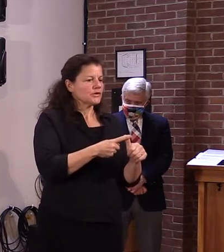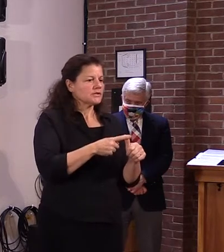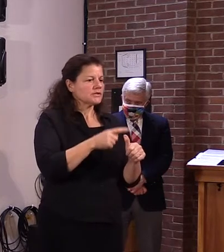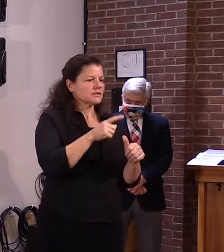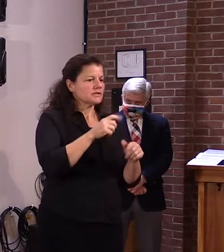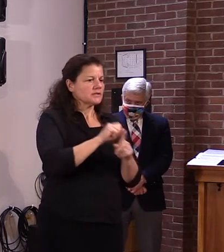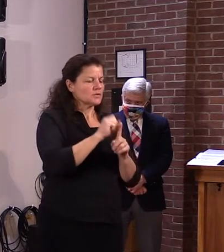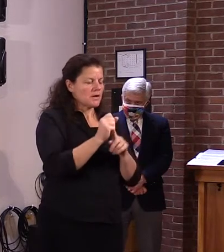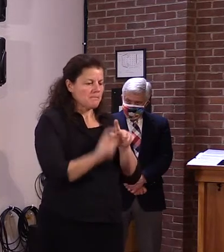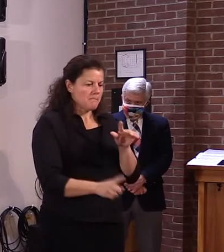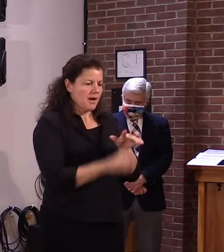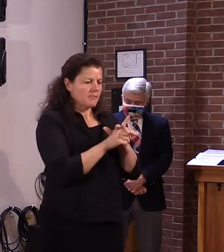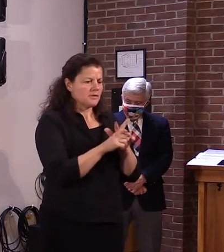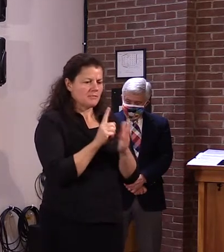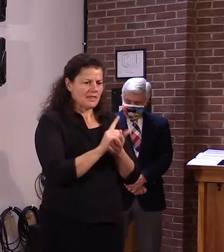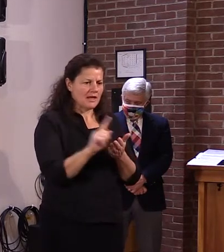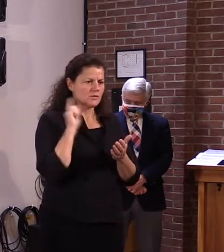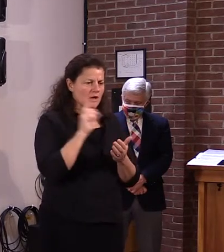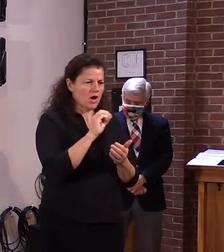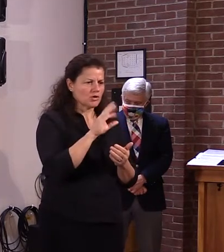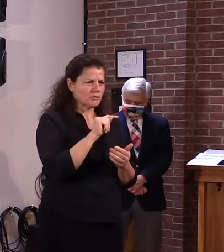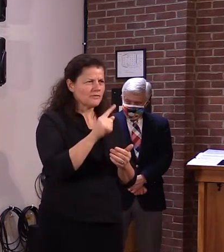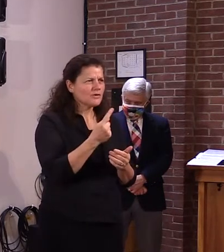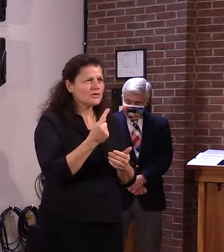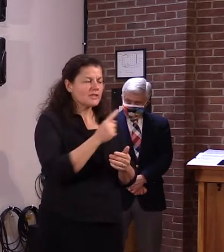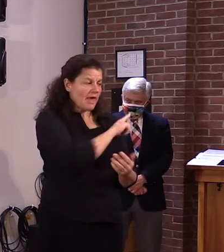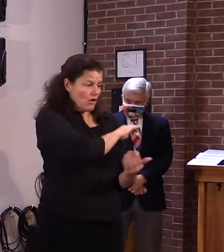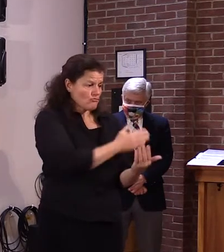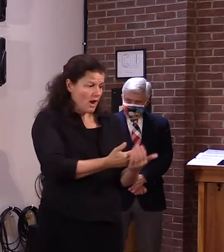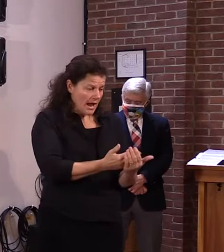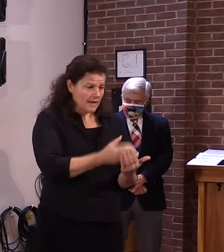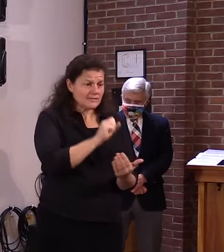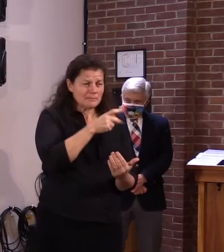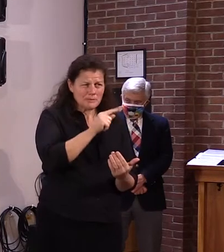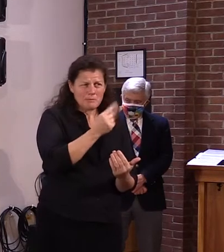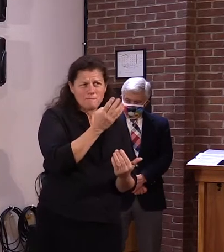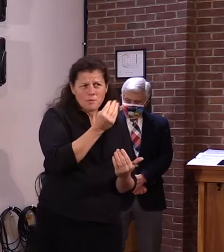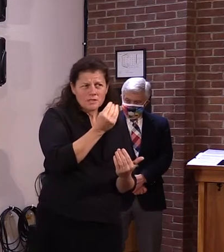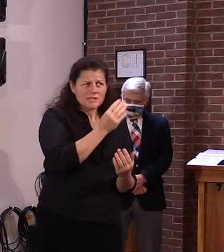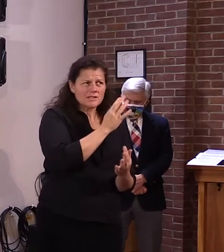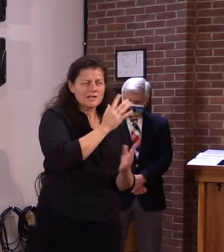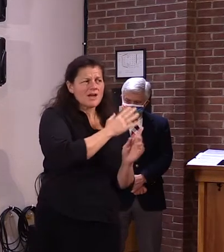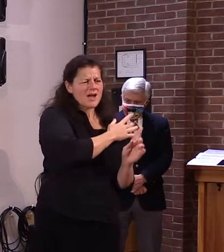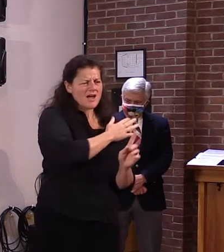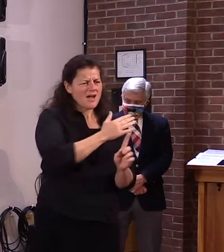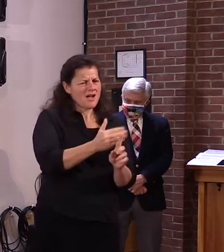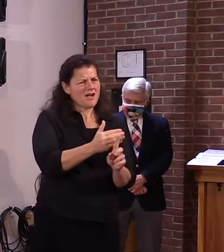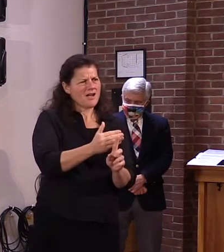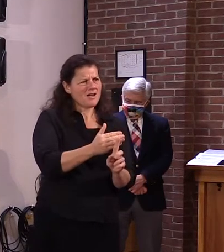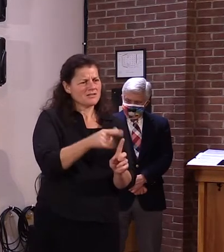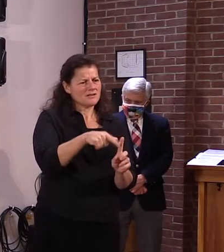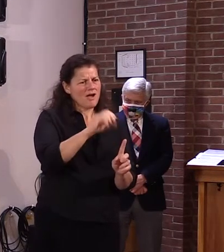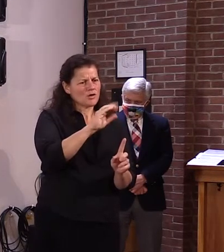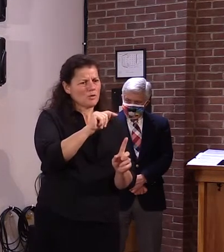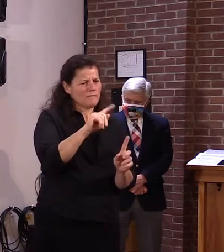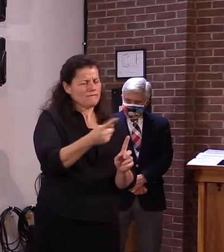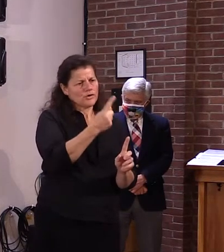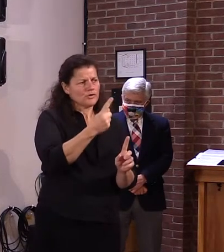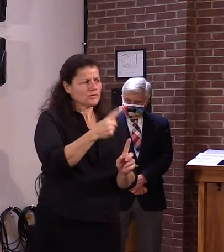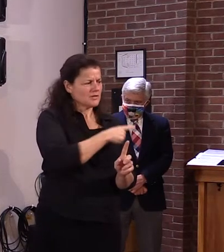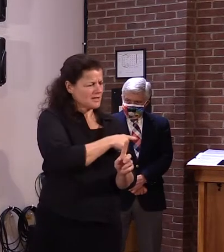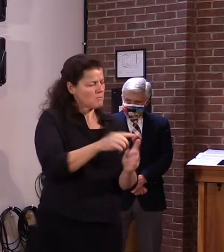they arrived on the 4th, I don't know, mid-September, was it the 14th? That was more than 14 days ago. Do you think that person picked